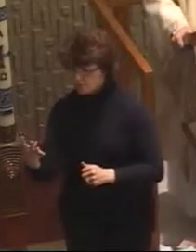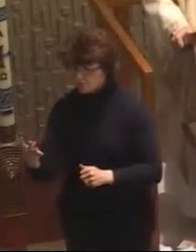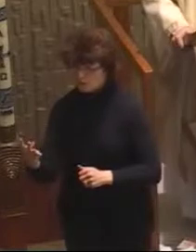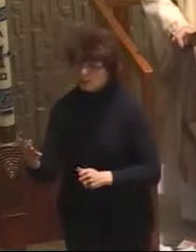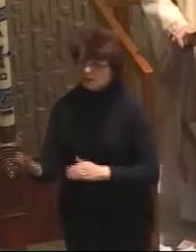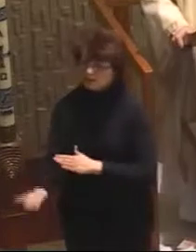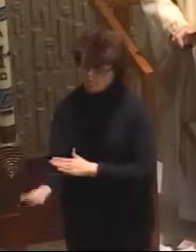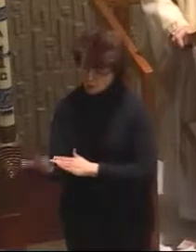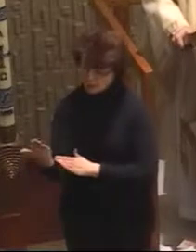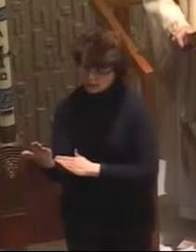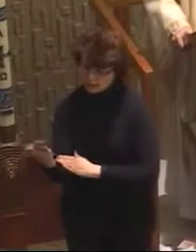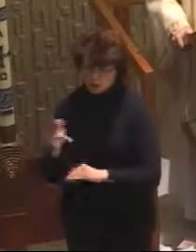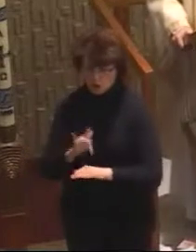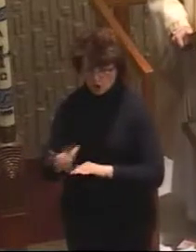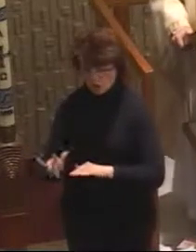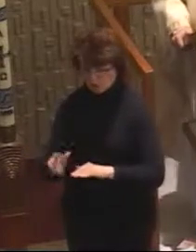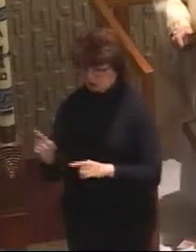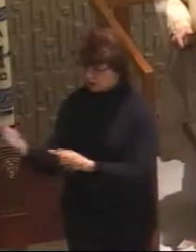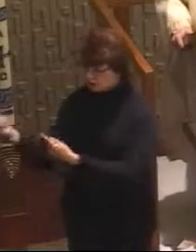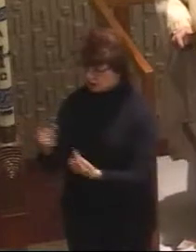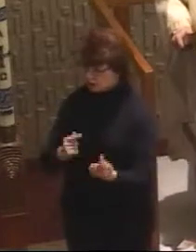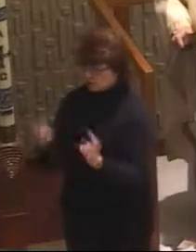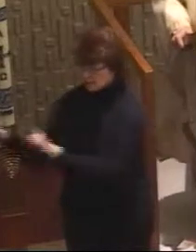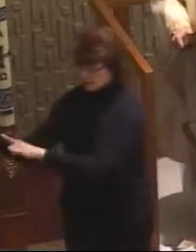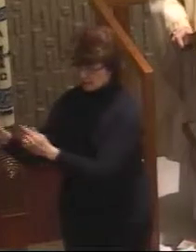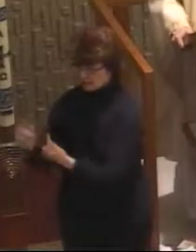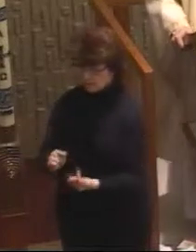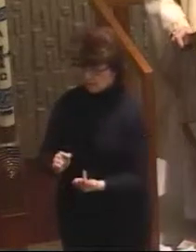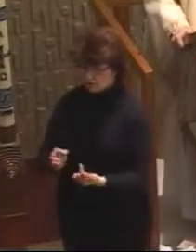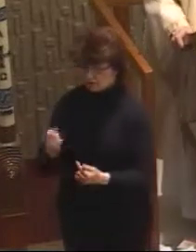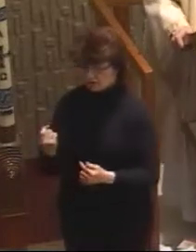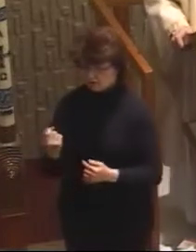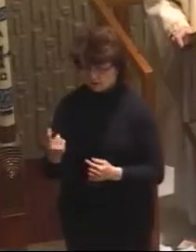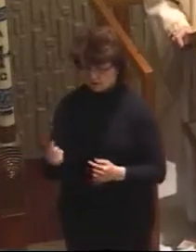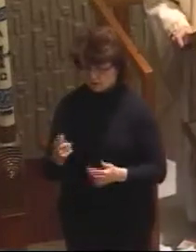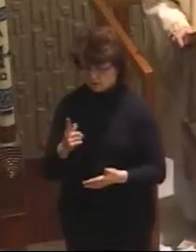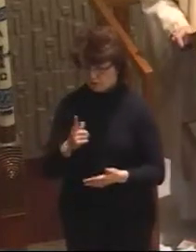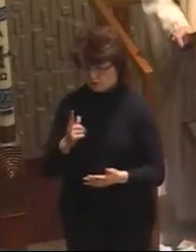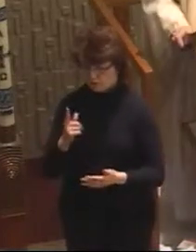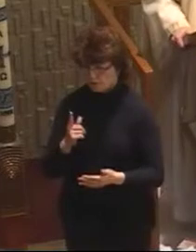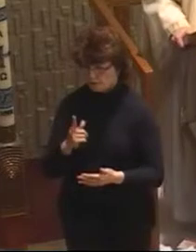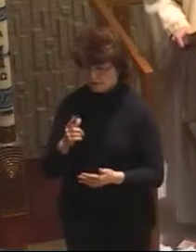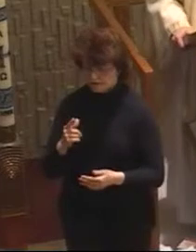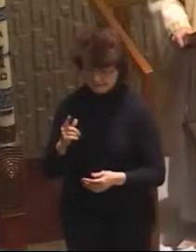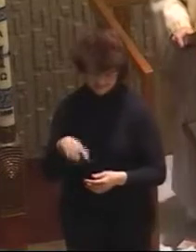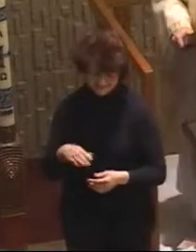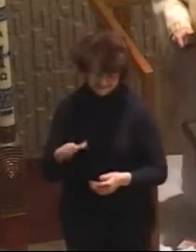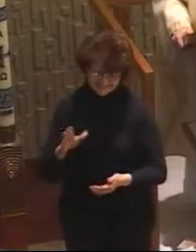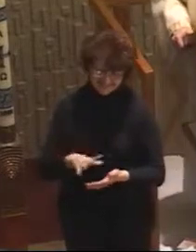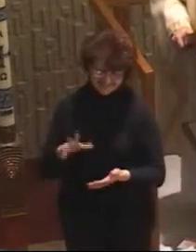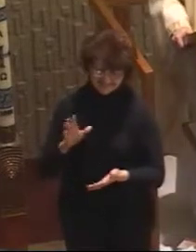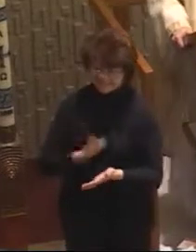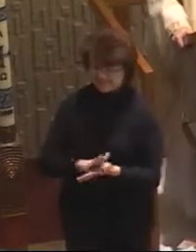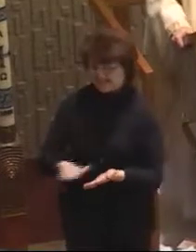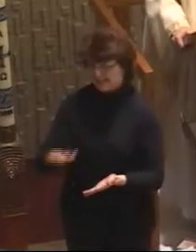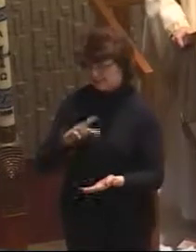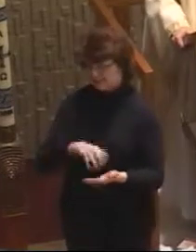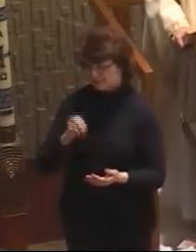2, 3, 4 o'clock in the morning, people coming and going, college students at 11 o'clock saying, Father, what's the passcode? How do I get into the Adoration